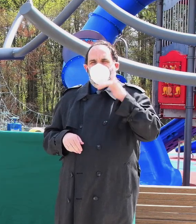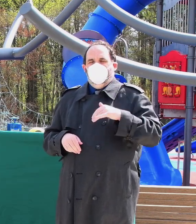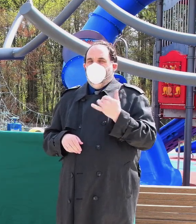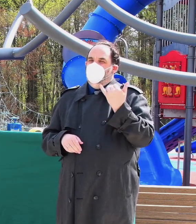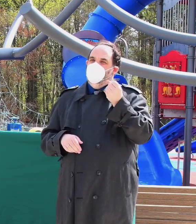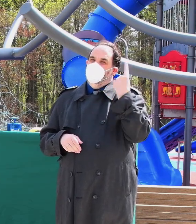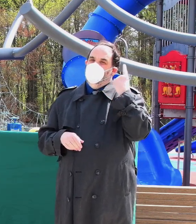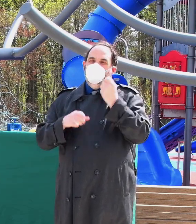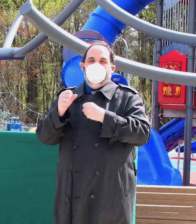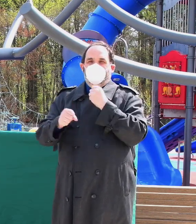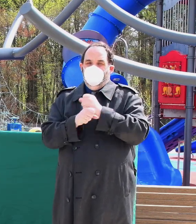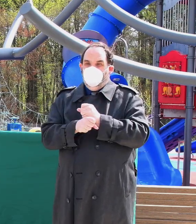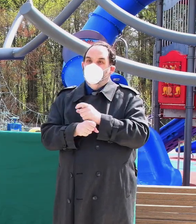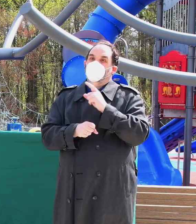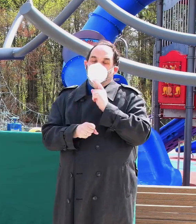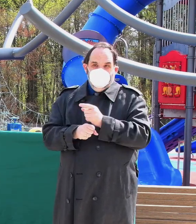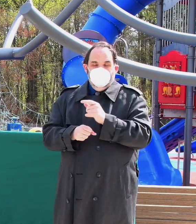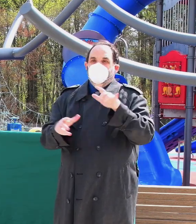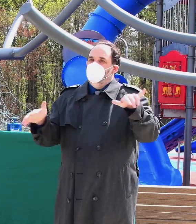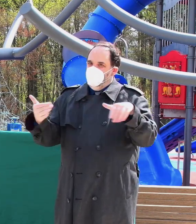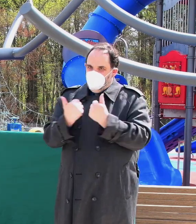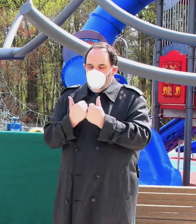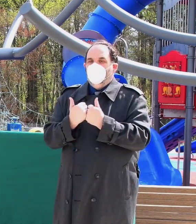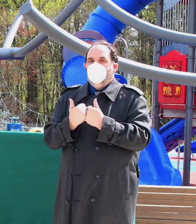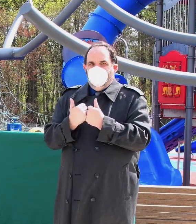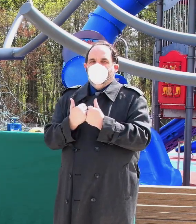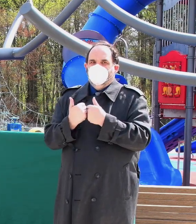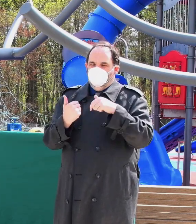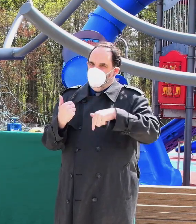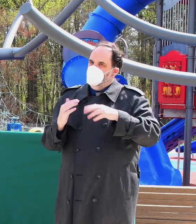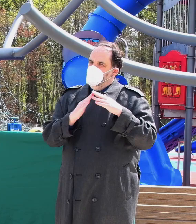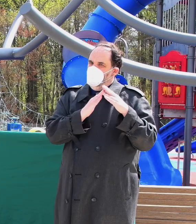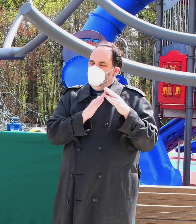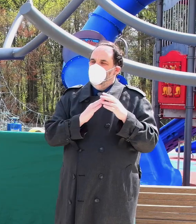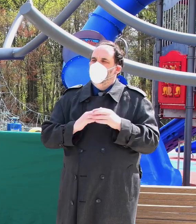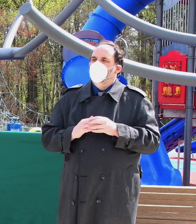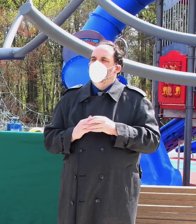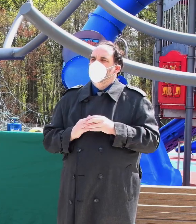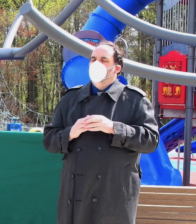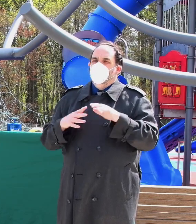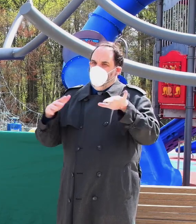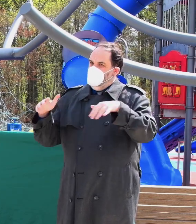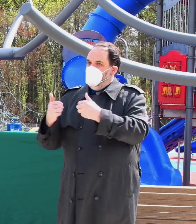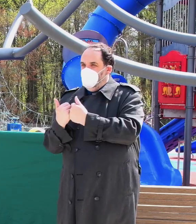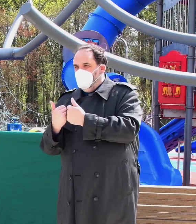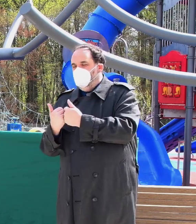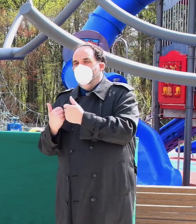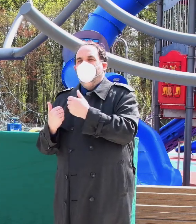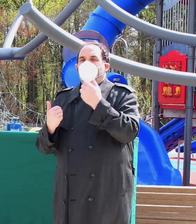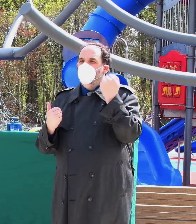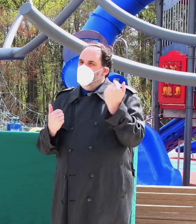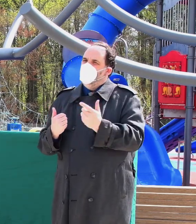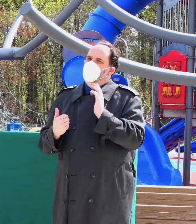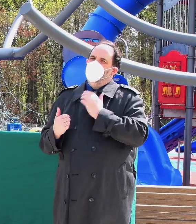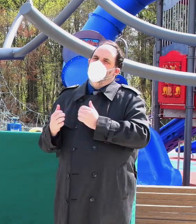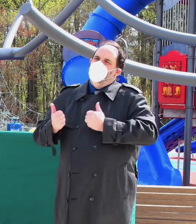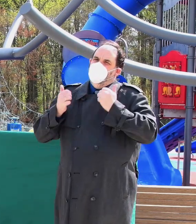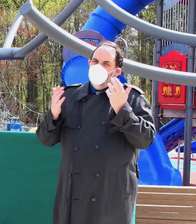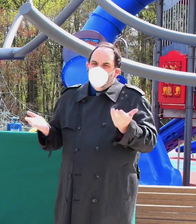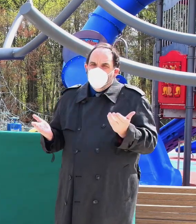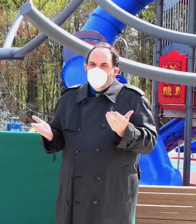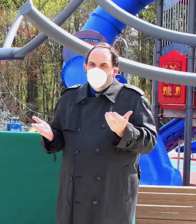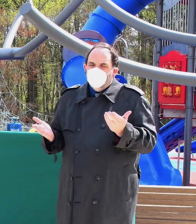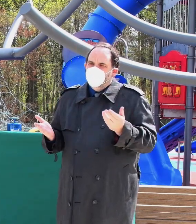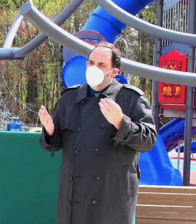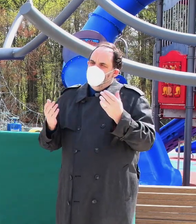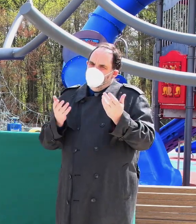year has been extremely difficult for our community. It's been challenging for all of our residents